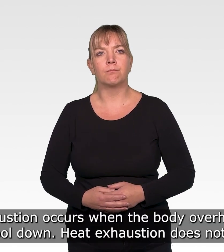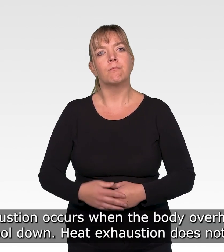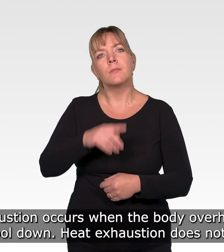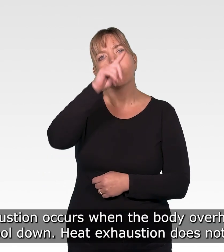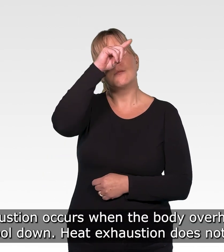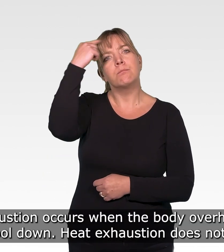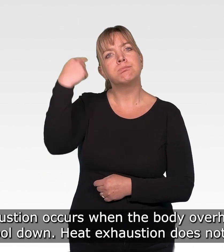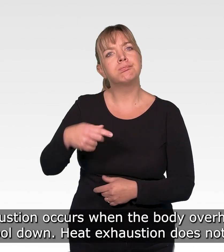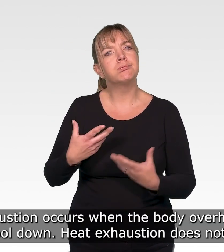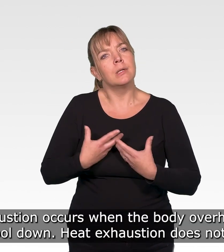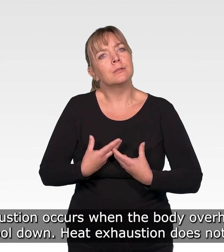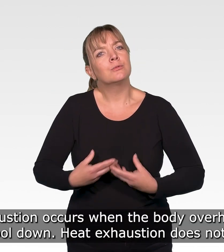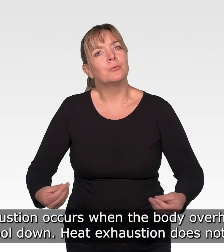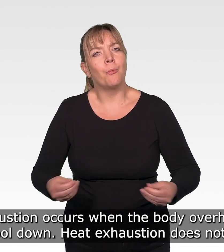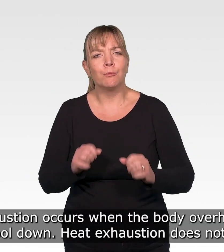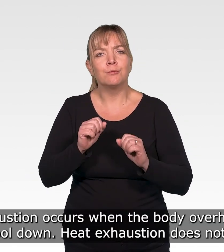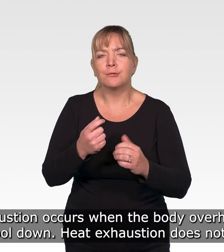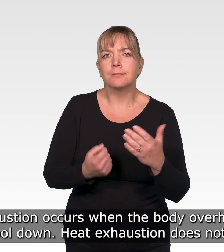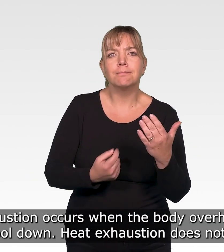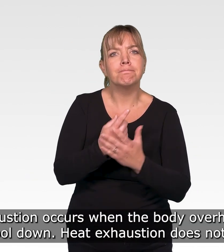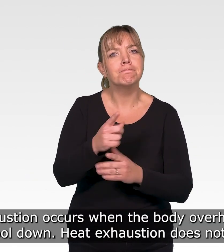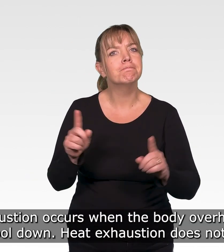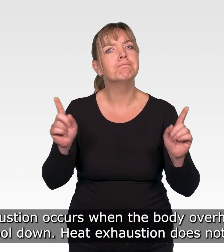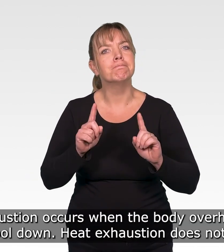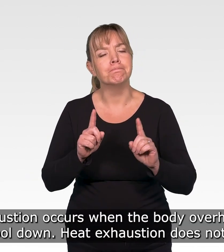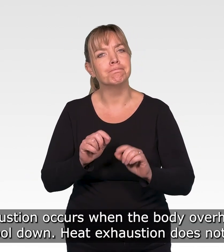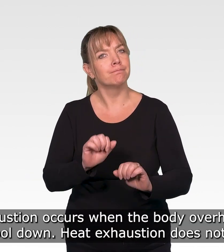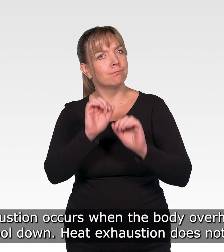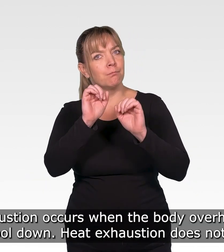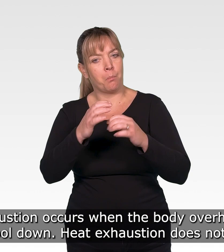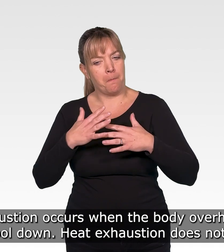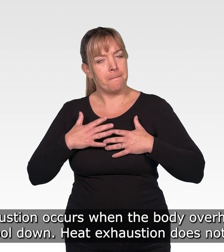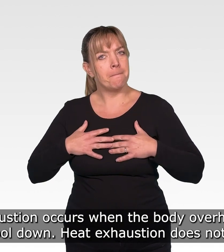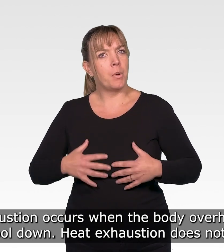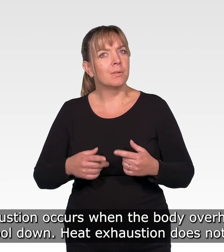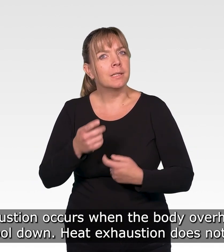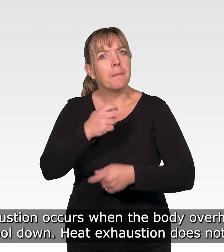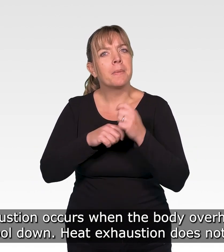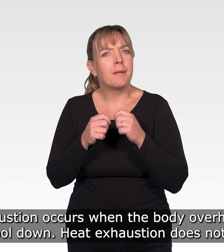Heat exhaustion occurs when the body overheats and cannot cool down.